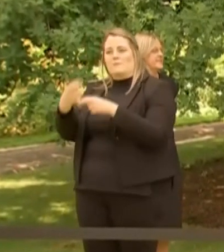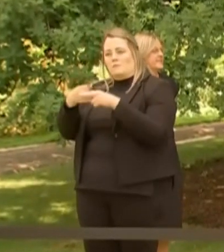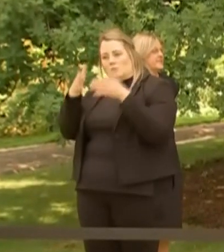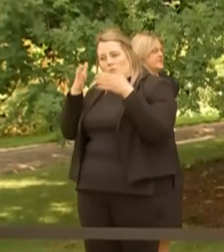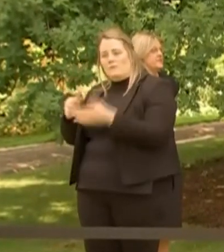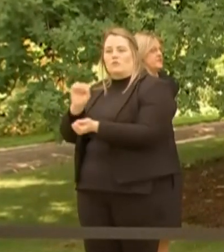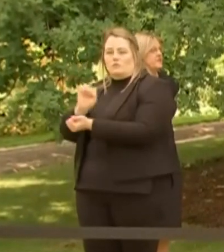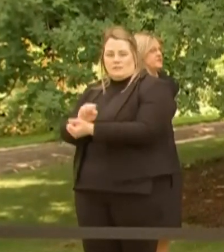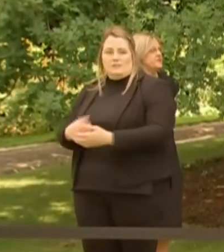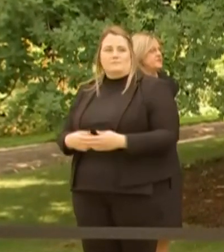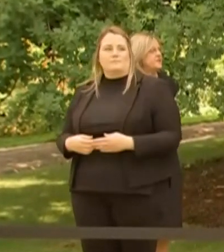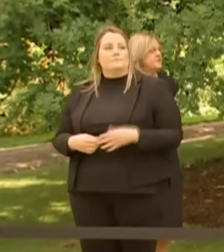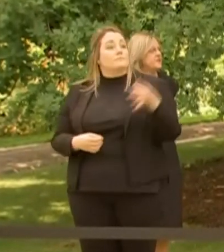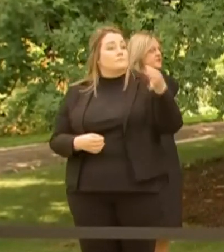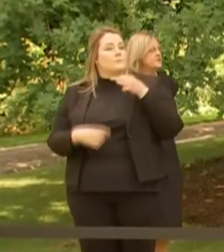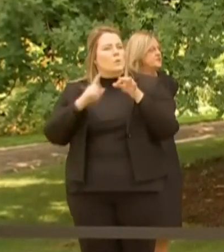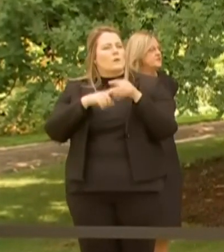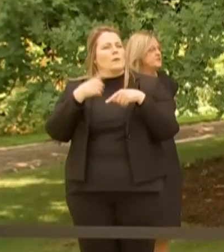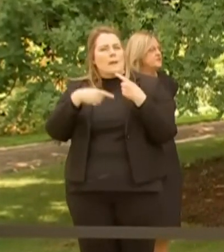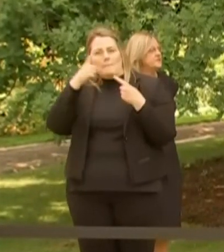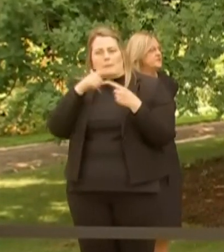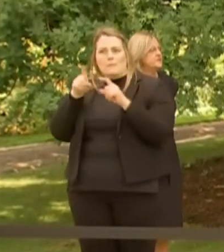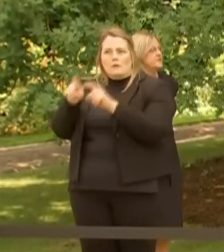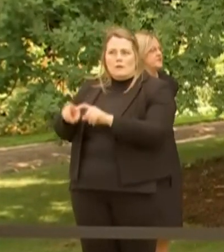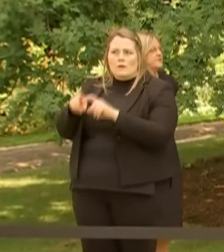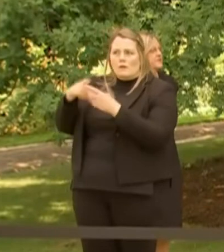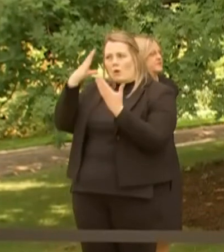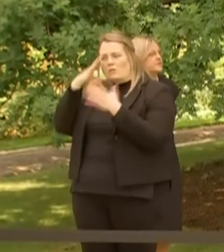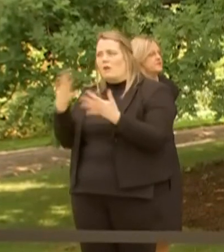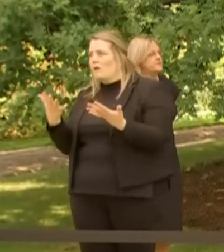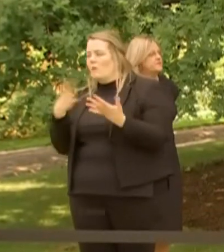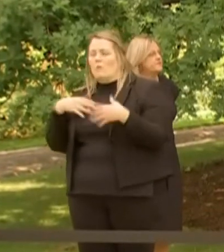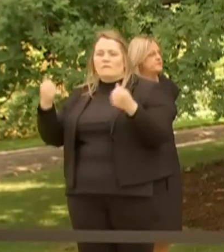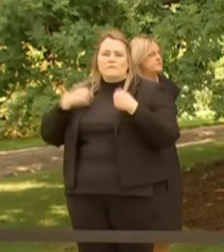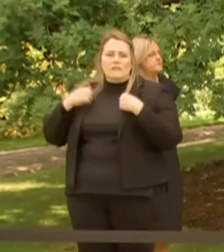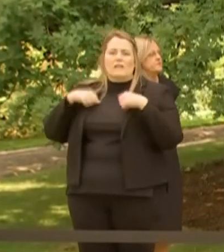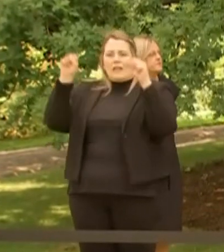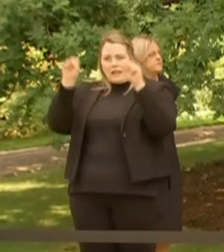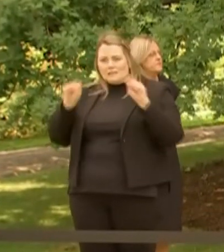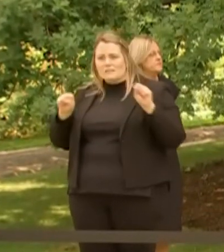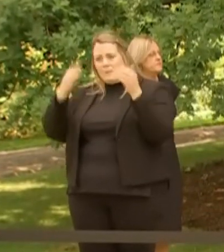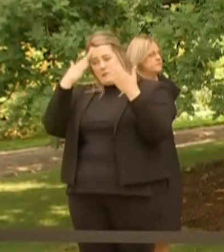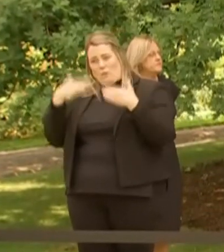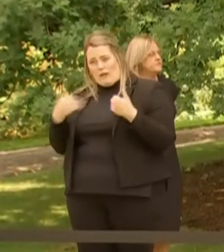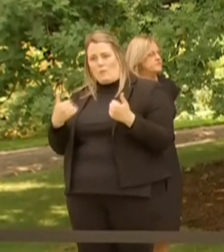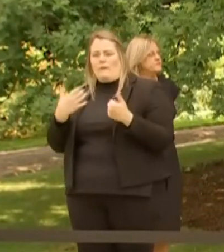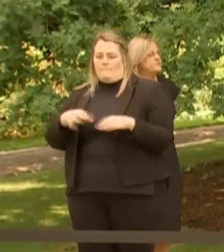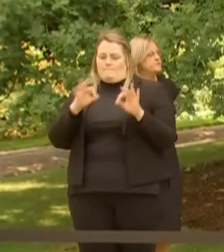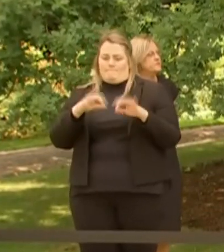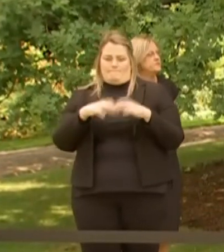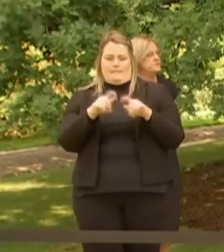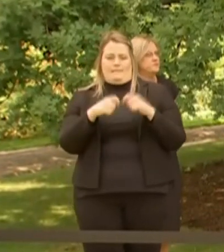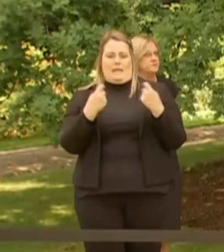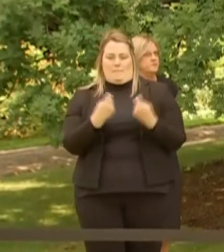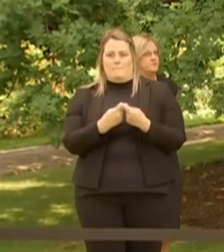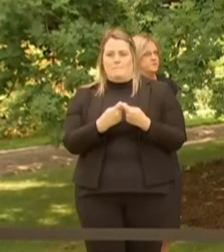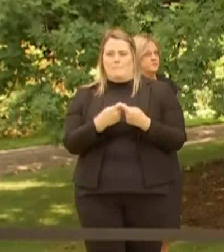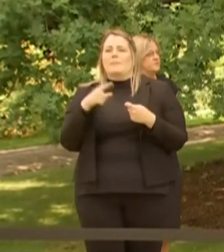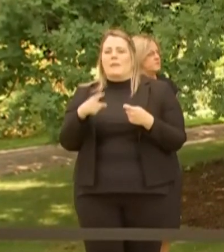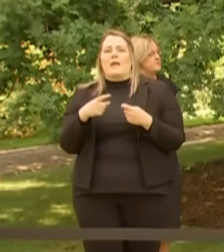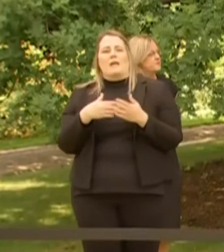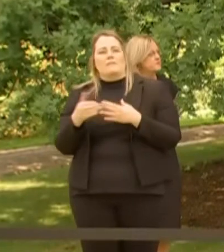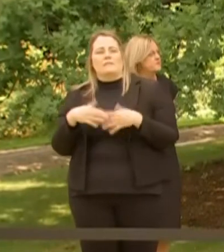fitness, so that we have a team called Resident Wellbeing, people who have developed a 14-day rolling